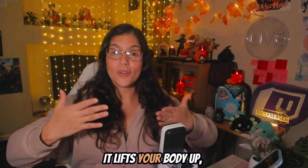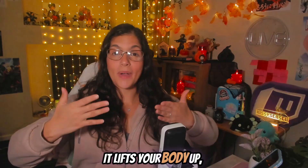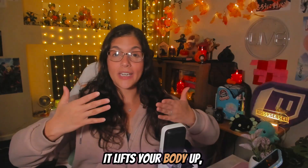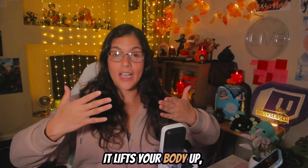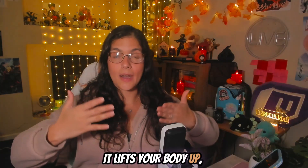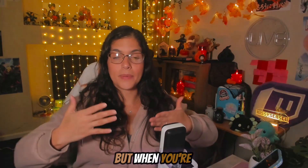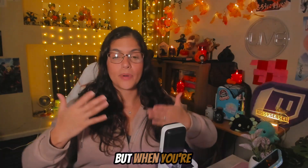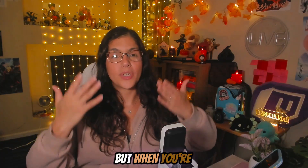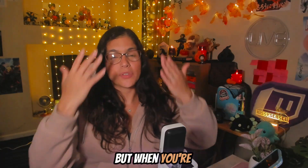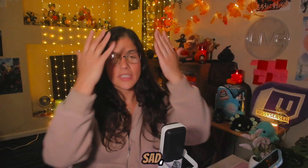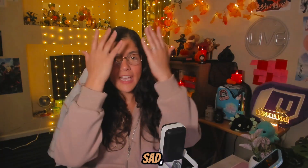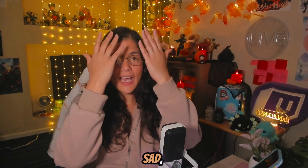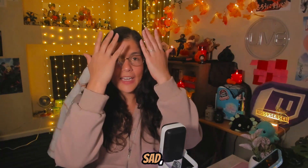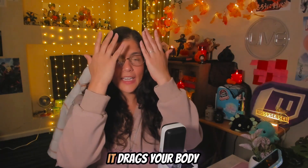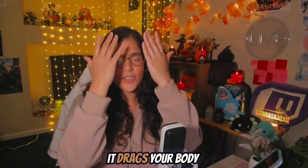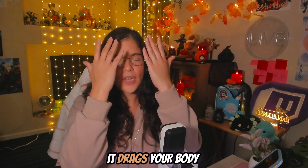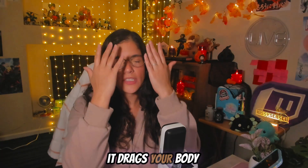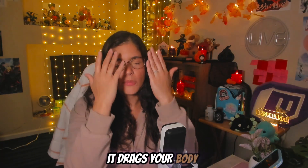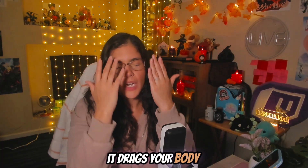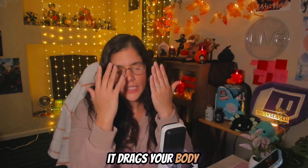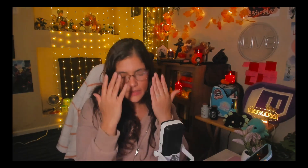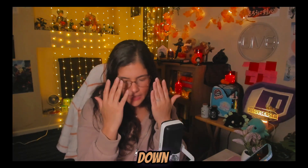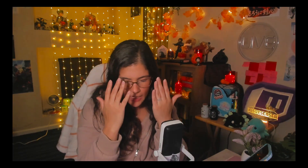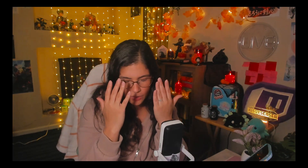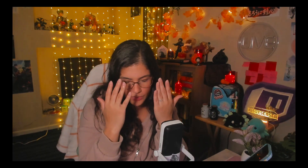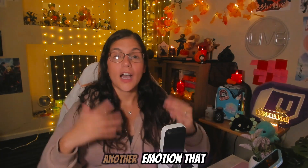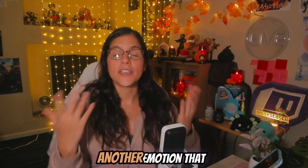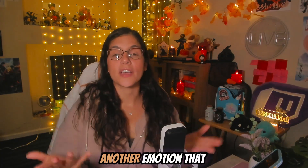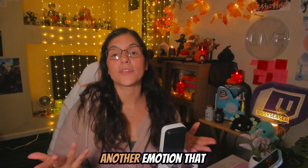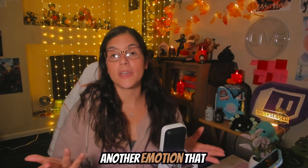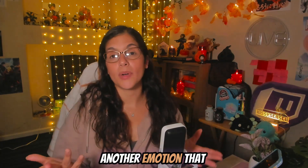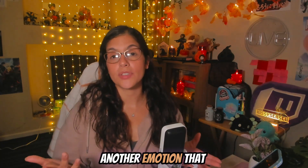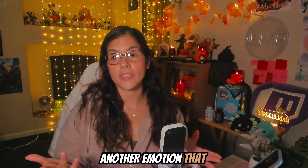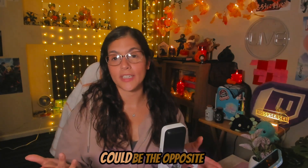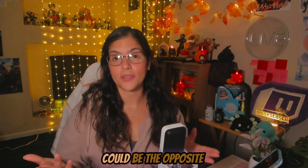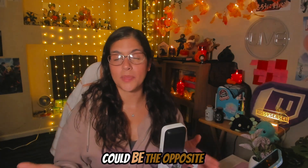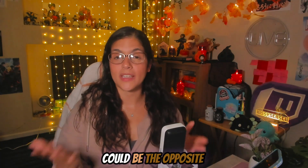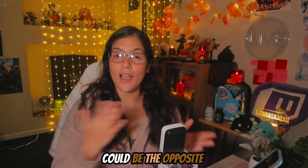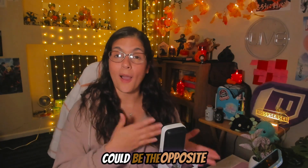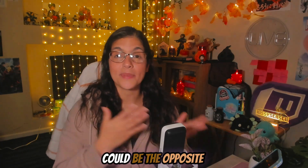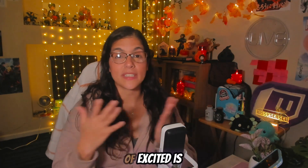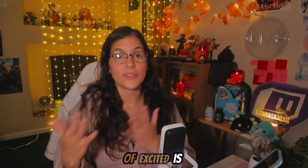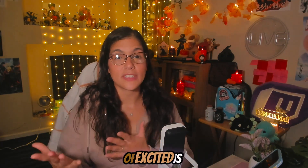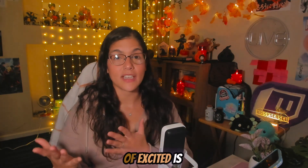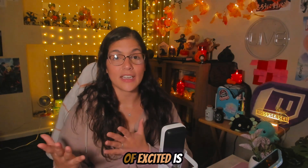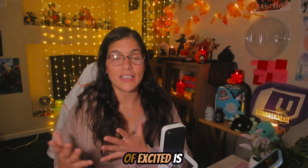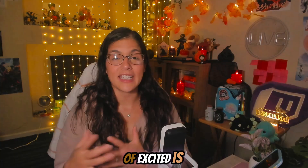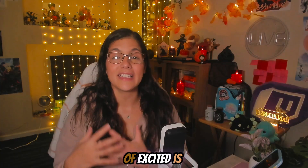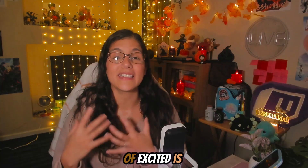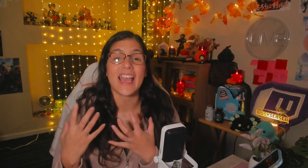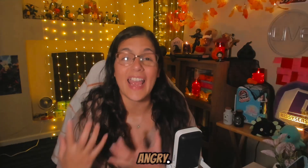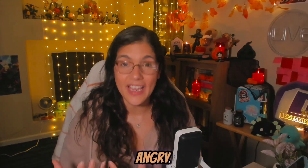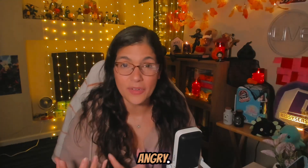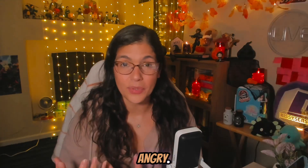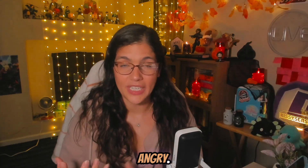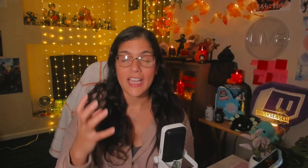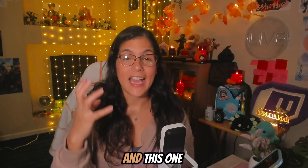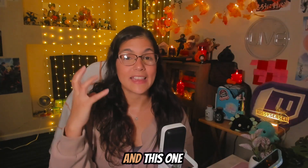body up, but when you're sad, it drags your body down. Another emotion that could be the opposite of excited is angry. And this